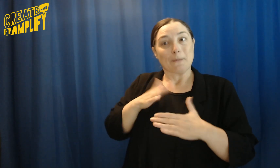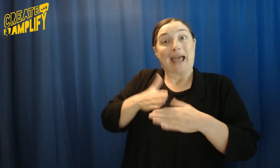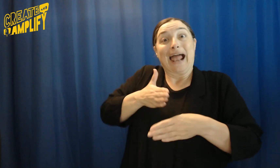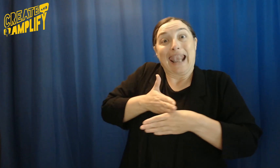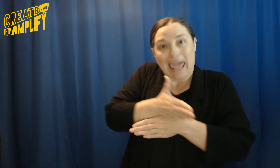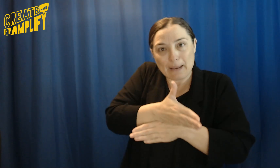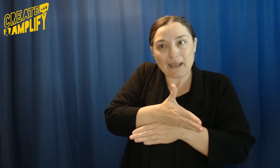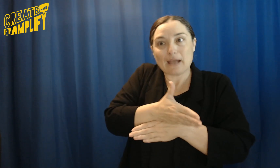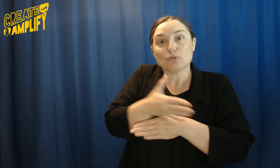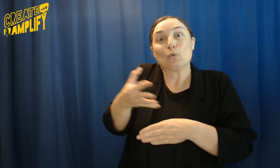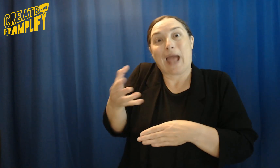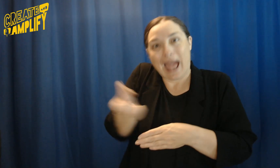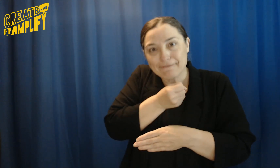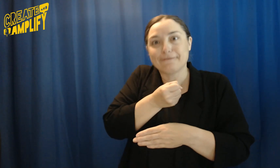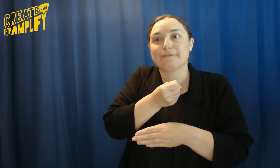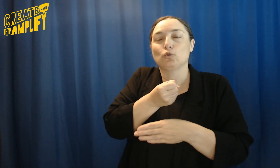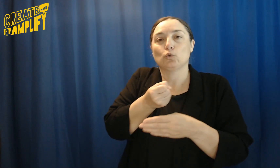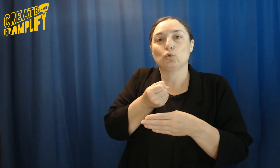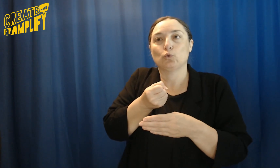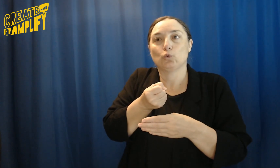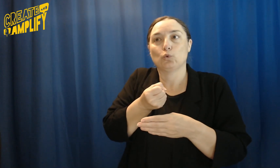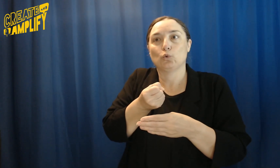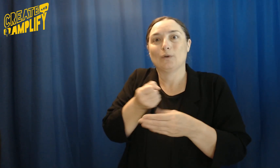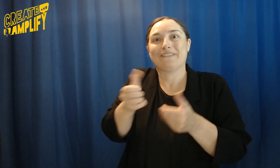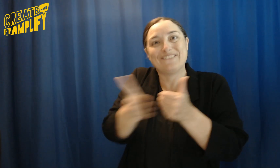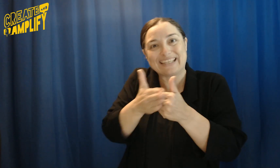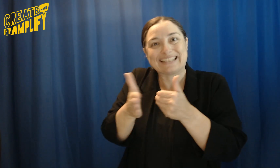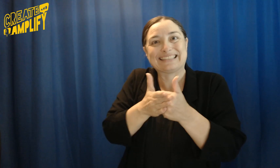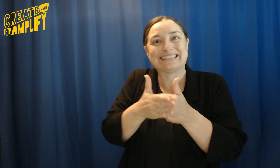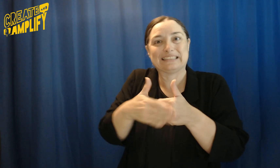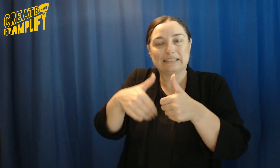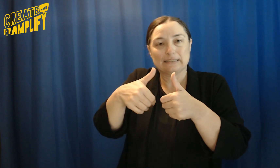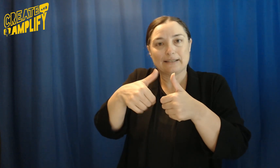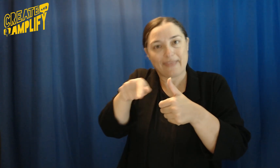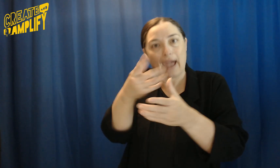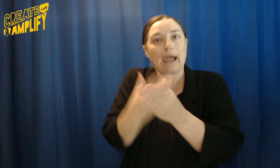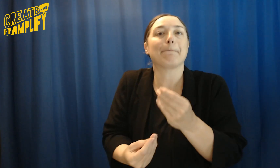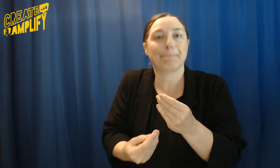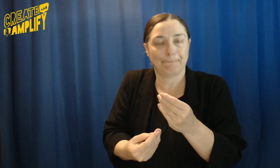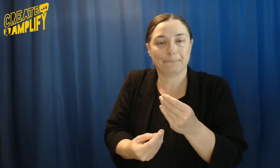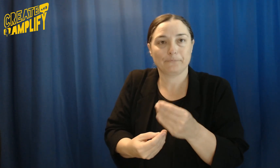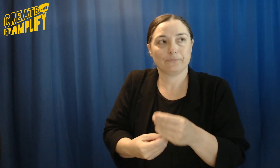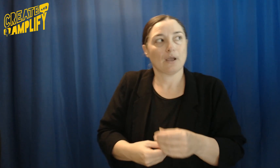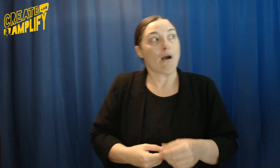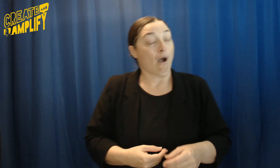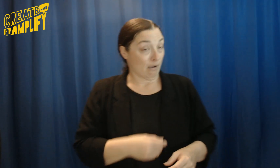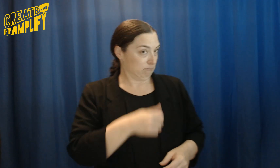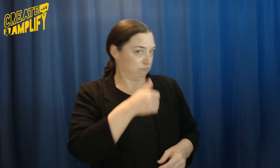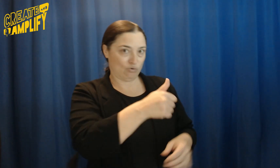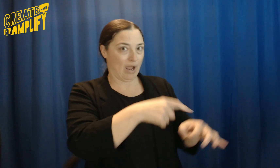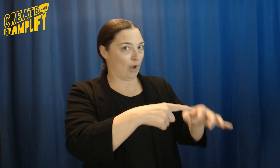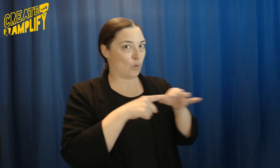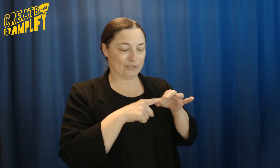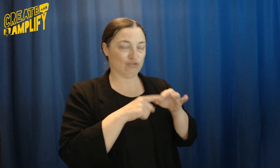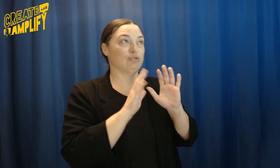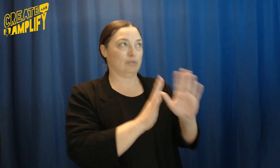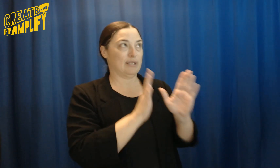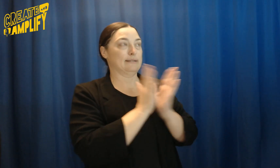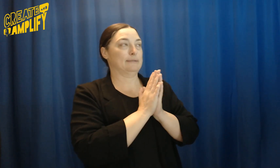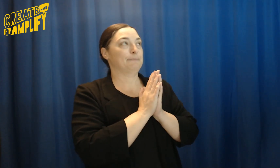that gap? That is such a great question and such a good point. So to answer that question, firstly, I'm going to